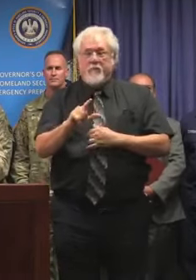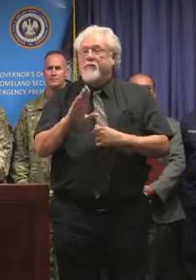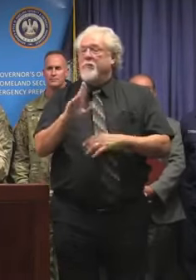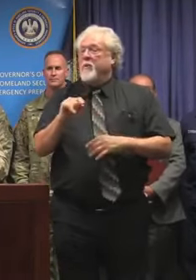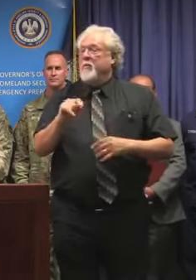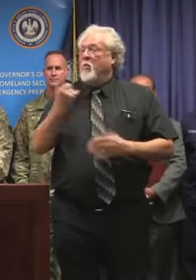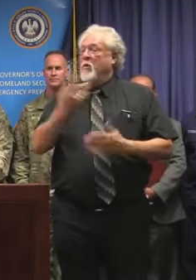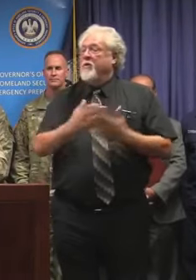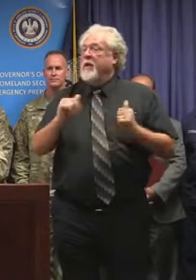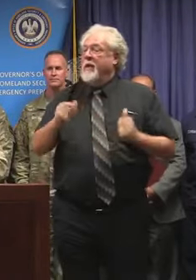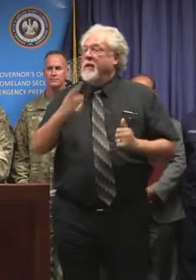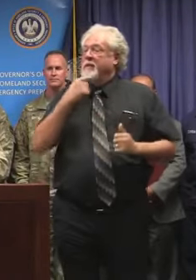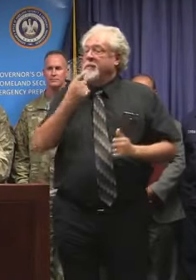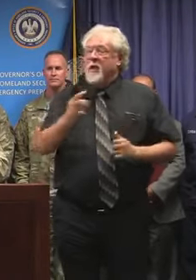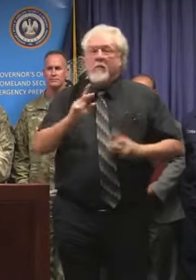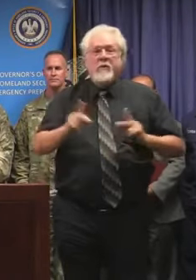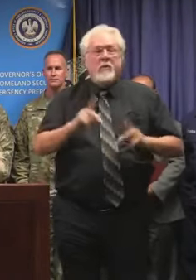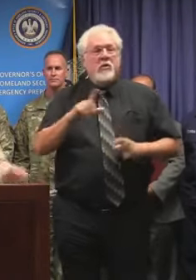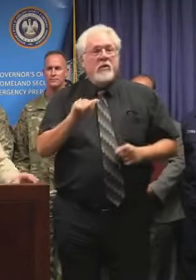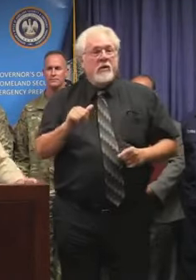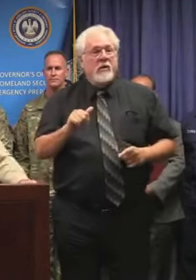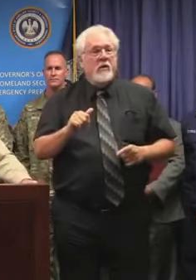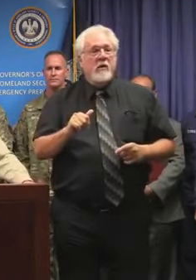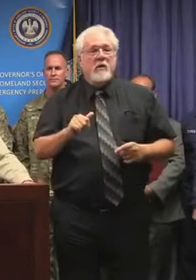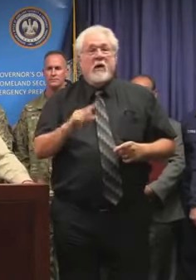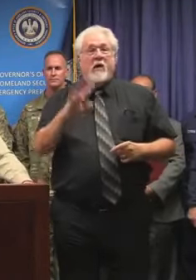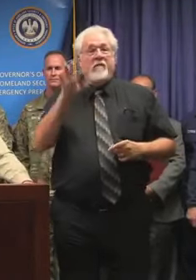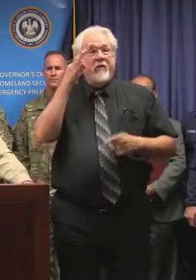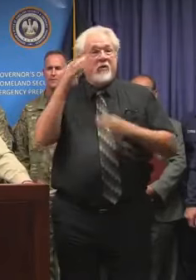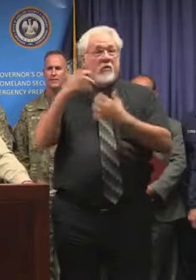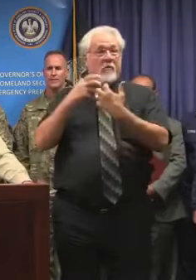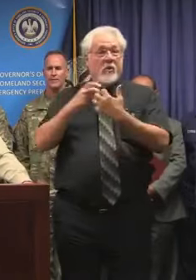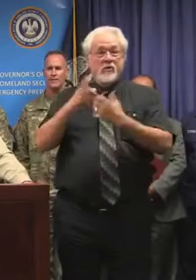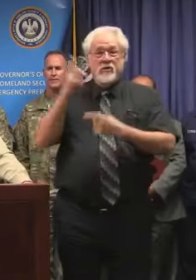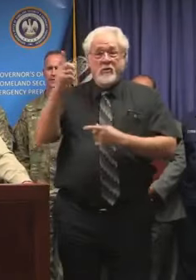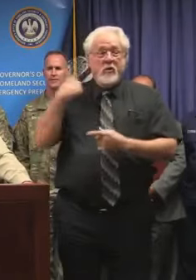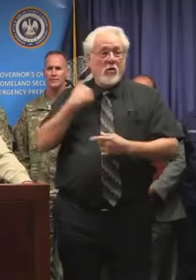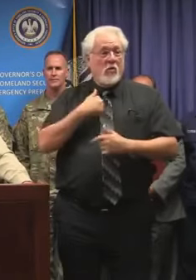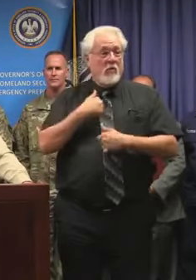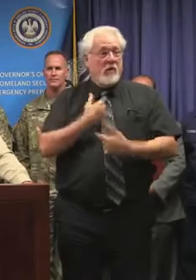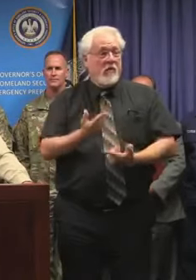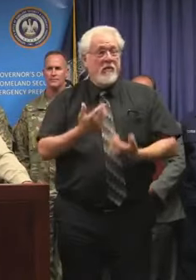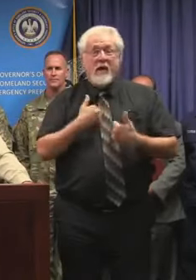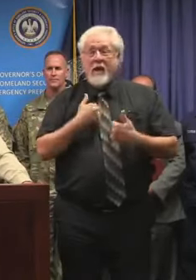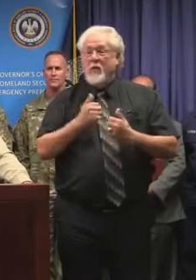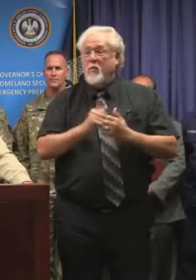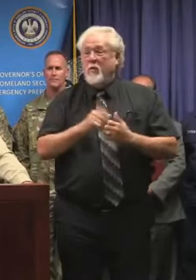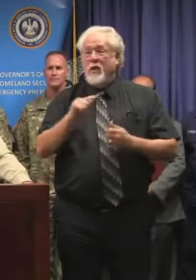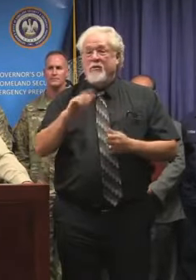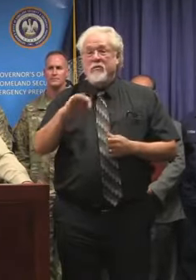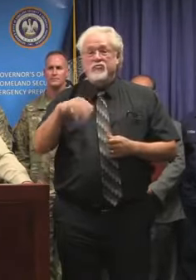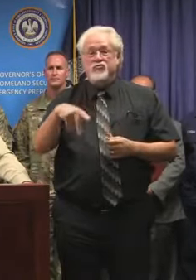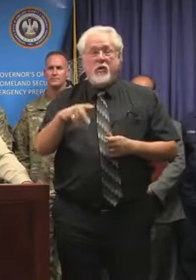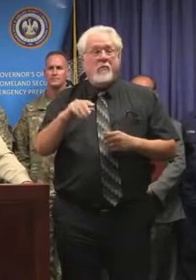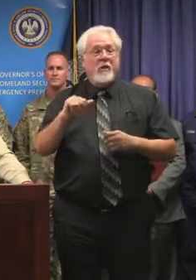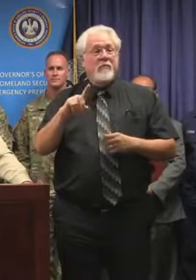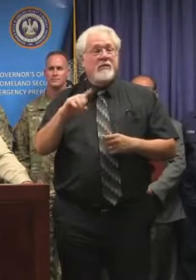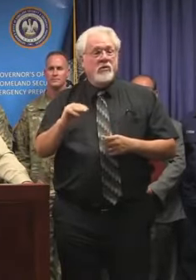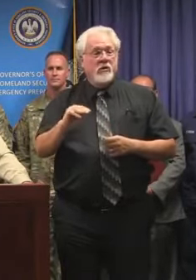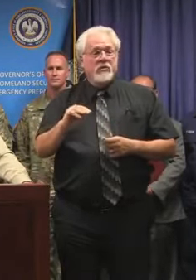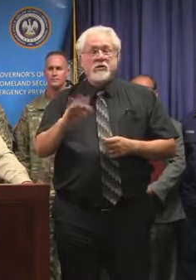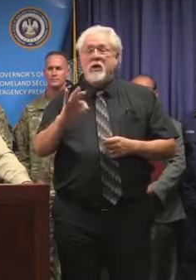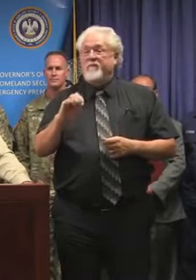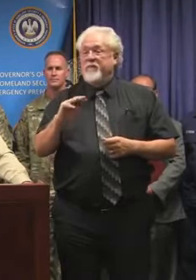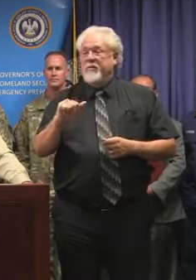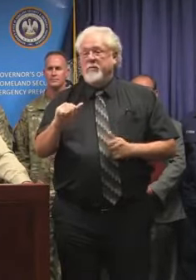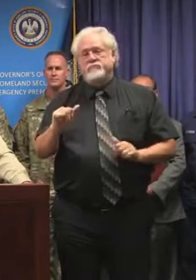one thing I can tell the people of Louisiana is the federal partnership that we've had with the Trump administration with FEMA has been